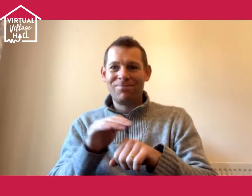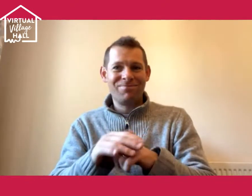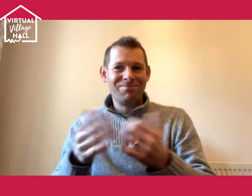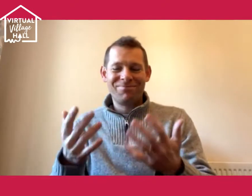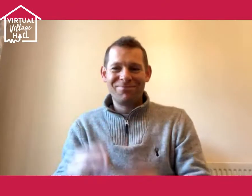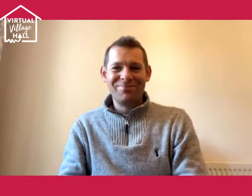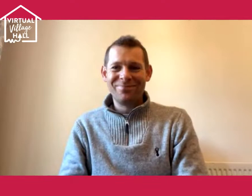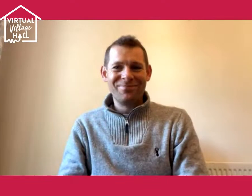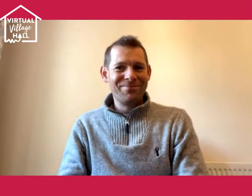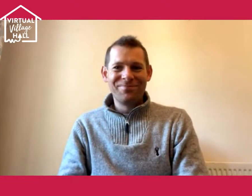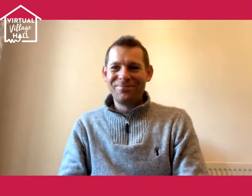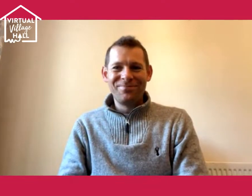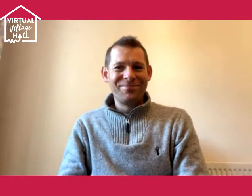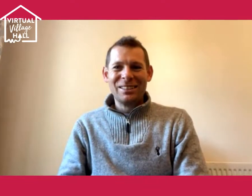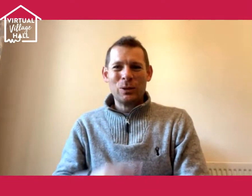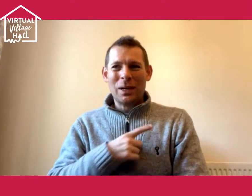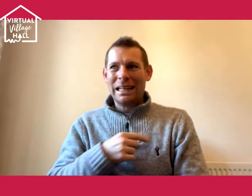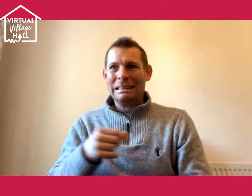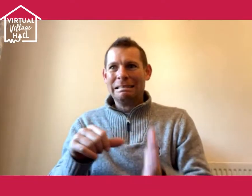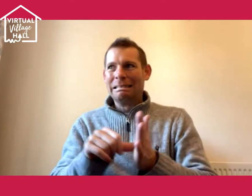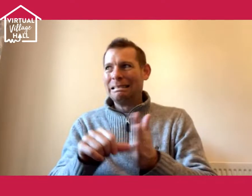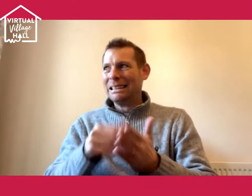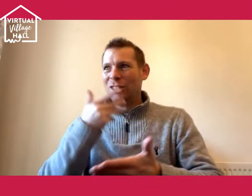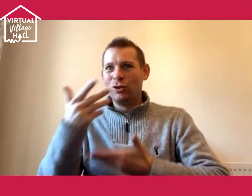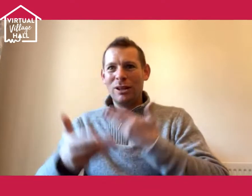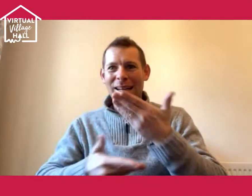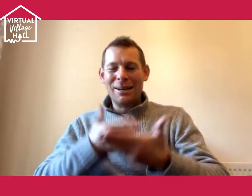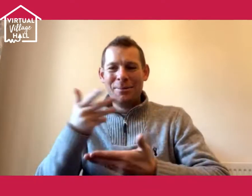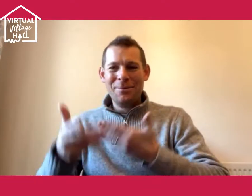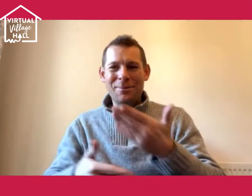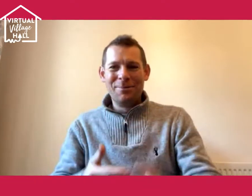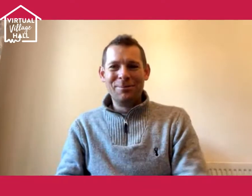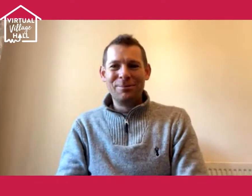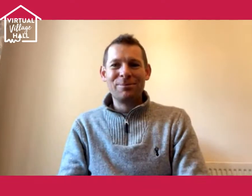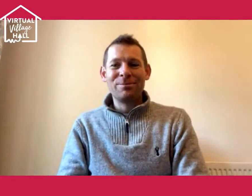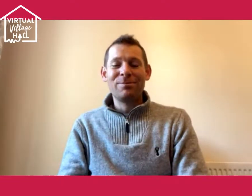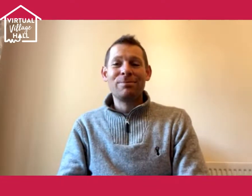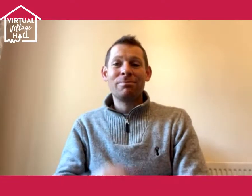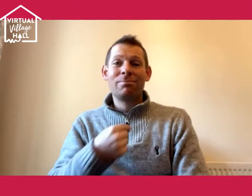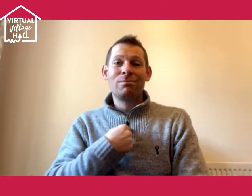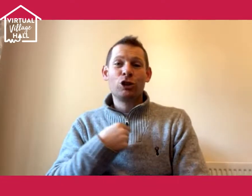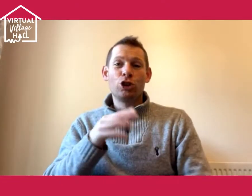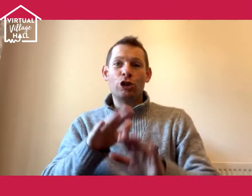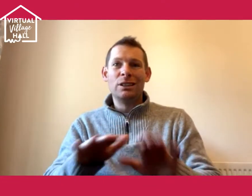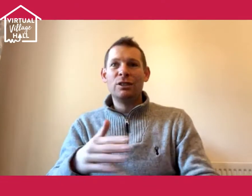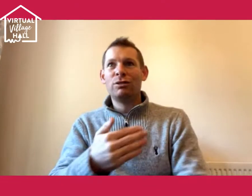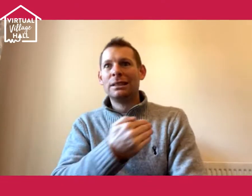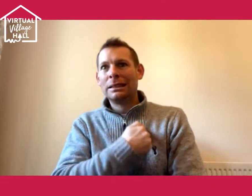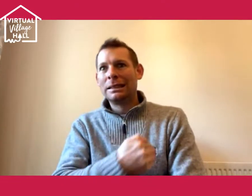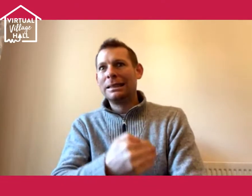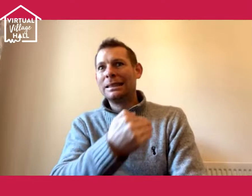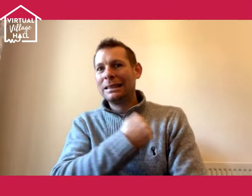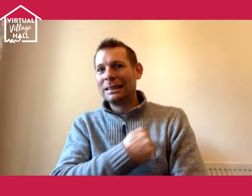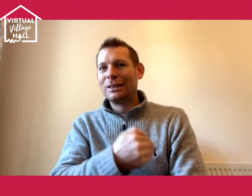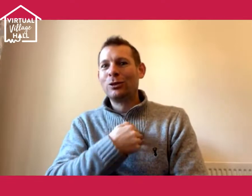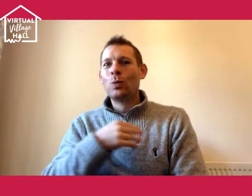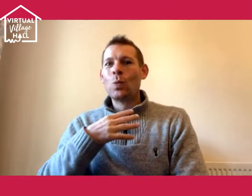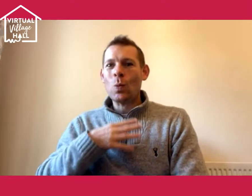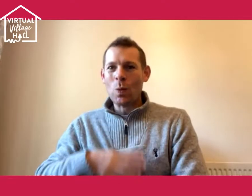Unfortunately, I don't actually have a pet of my own. This is why I'm finding it quite difficult to describe an imaginary one. My children keep begging